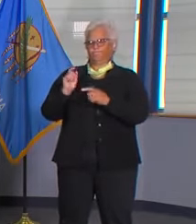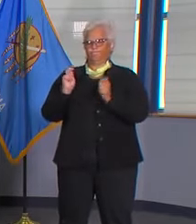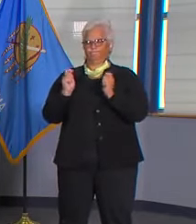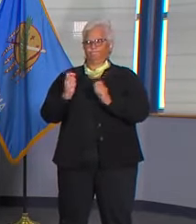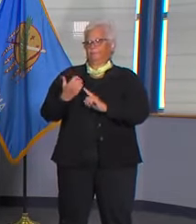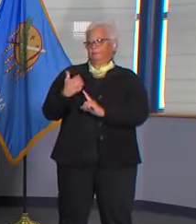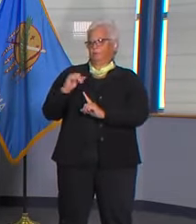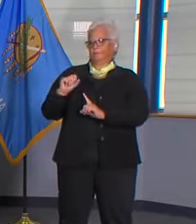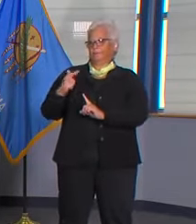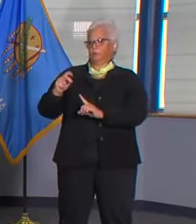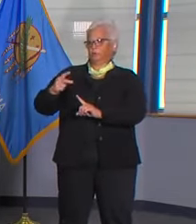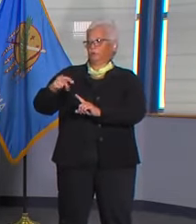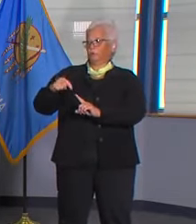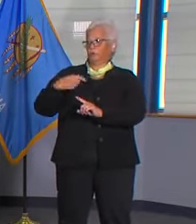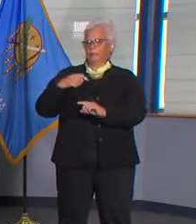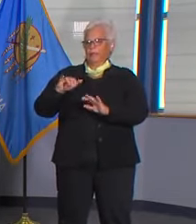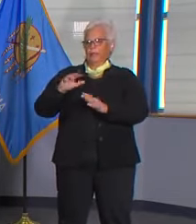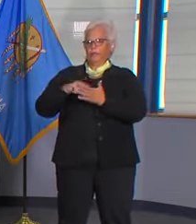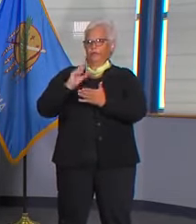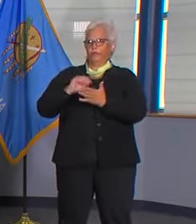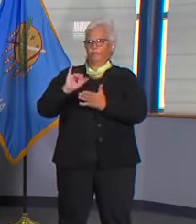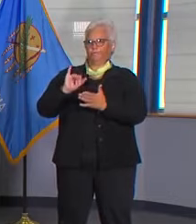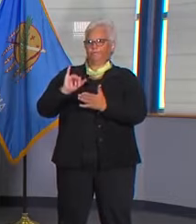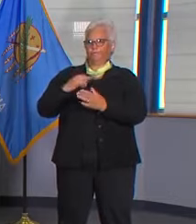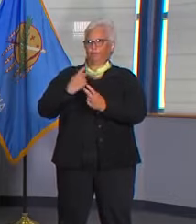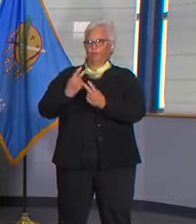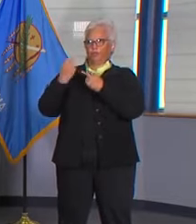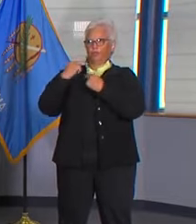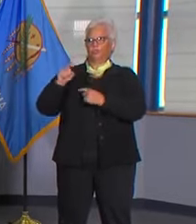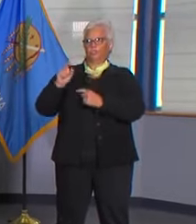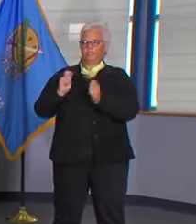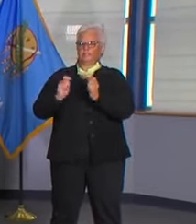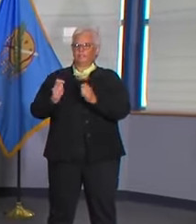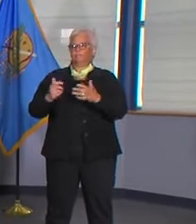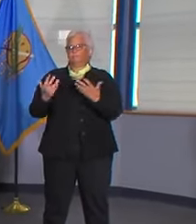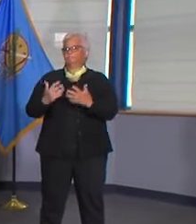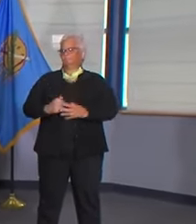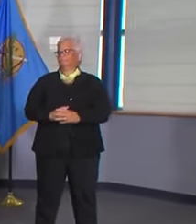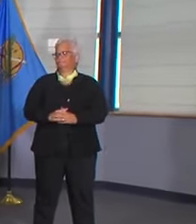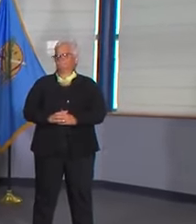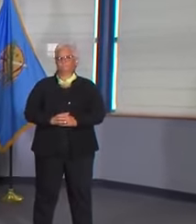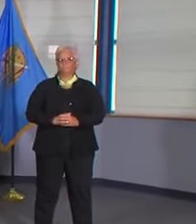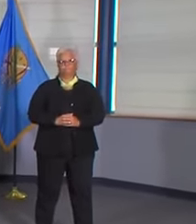now in phase three. All right. Thank you.